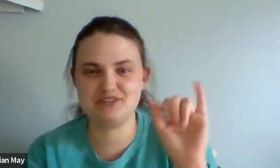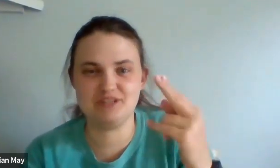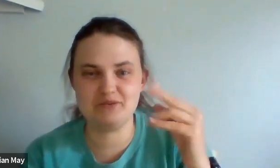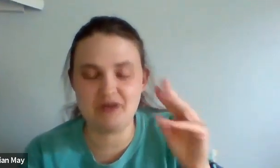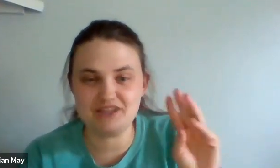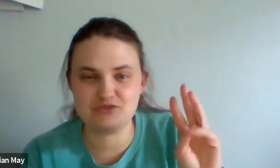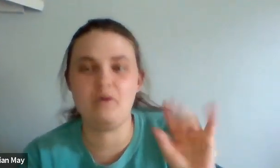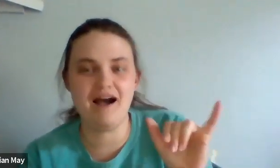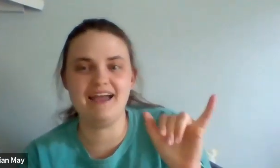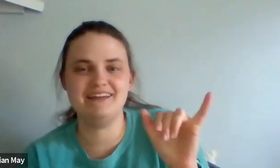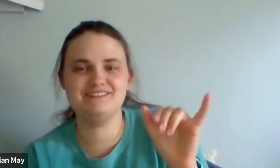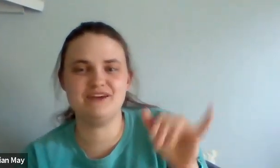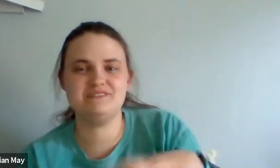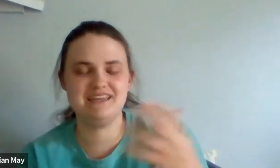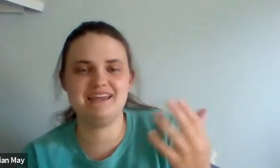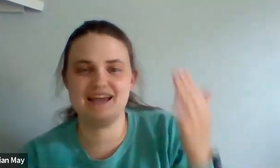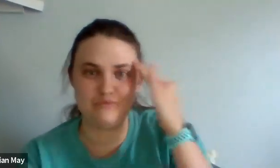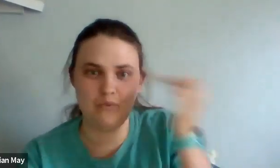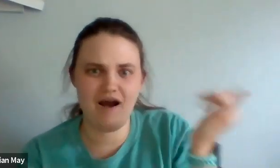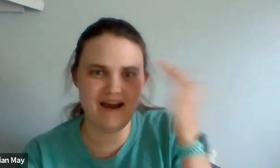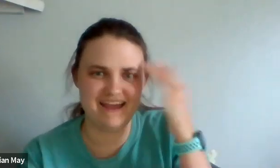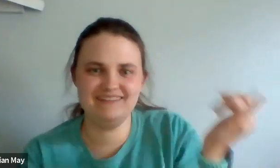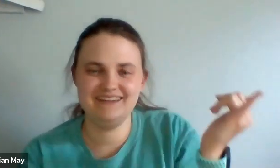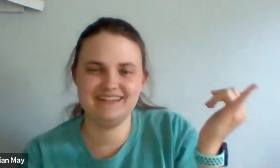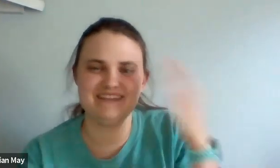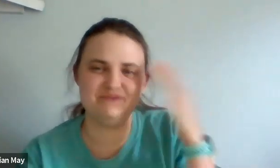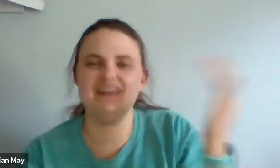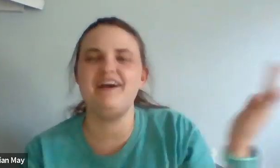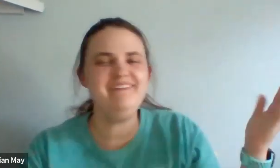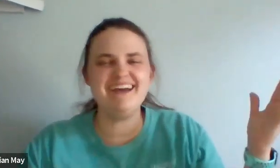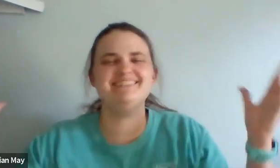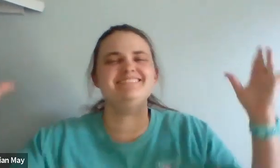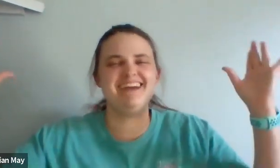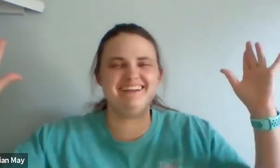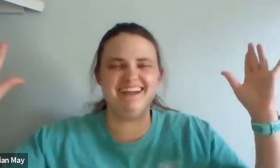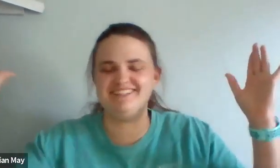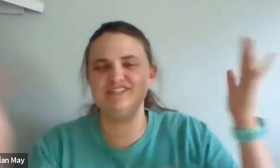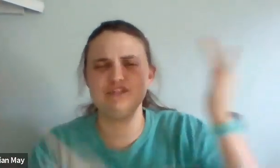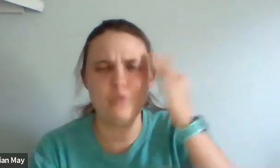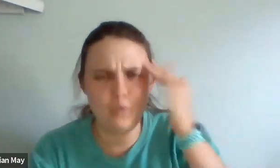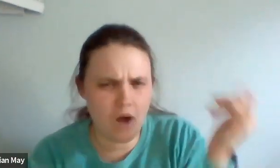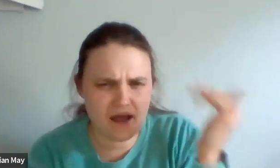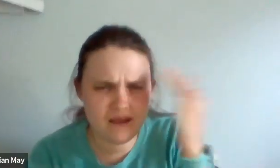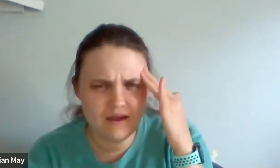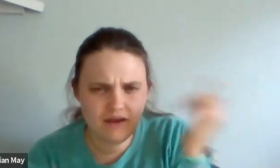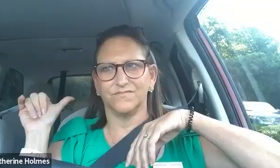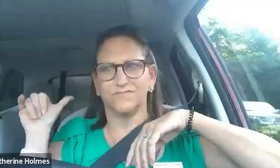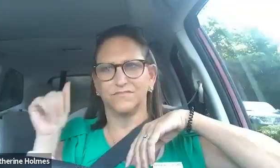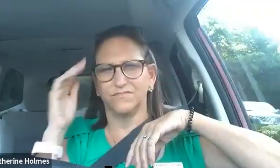actual WHY. And so seeing it as Y and sign was like, oh yes, there's that connection. So why?